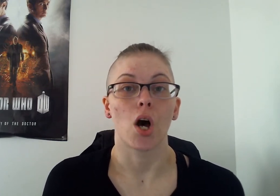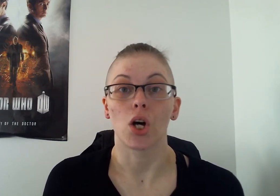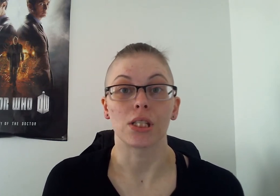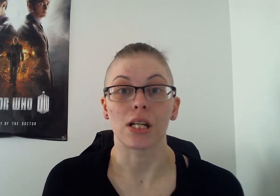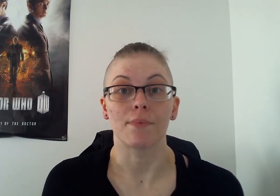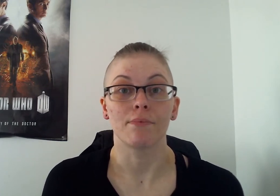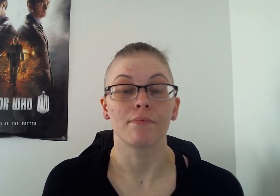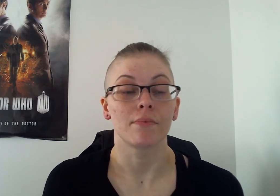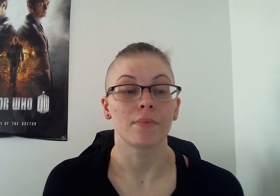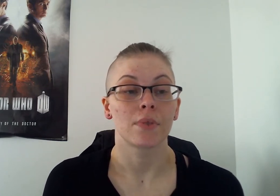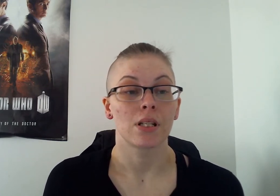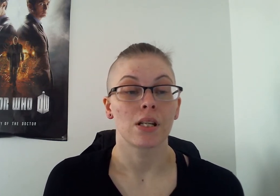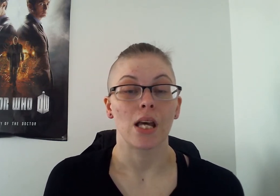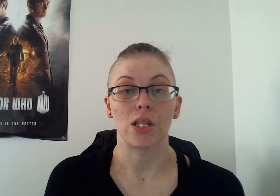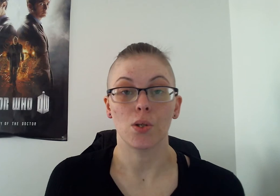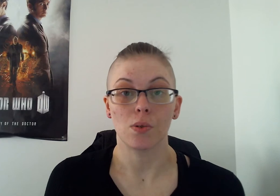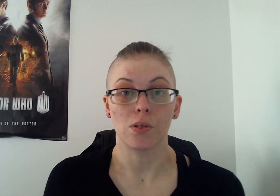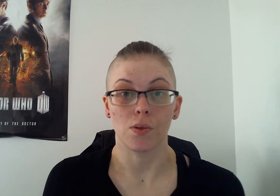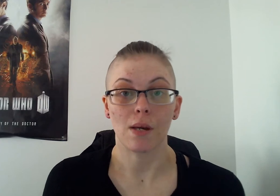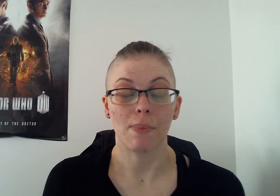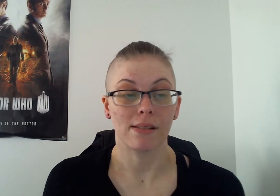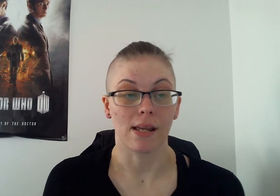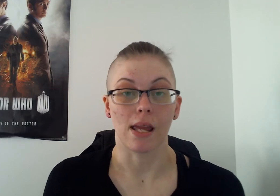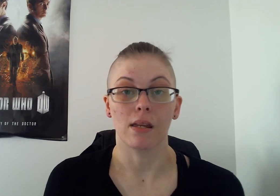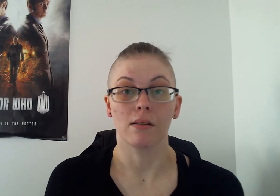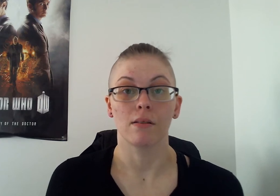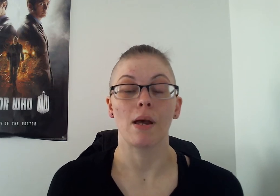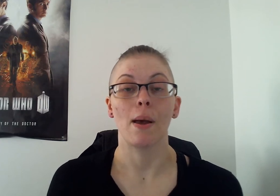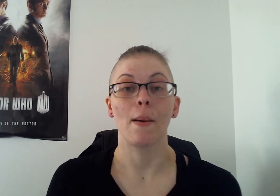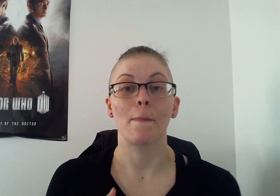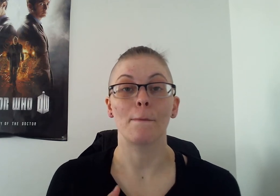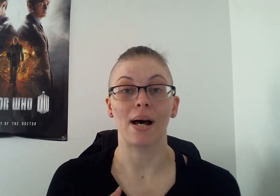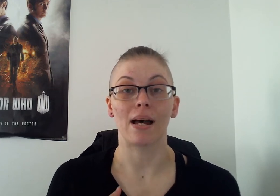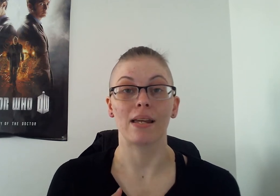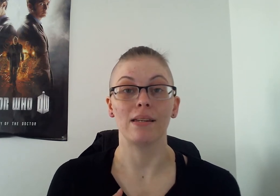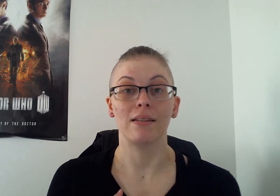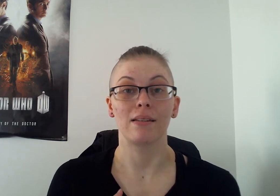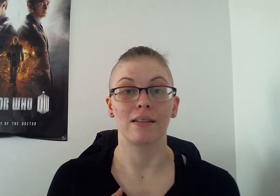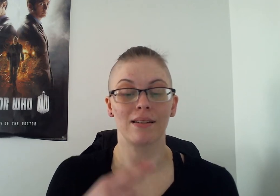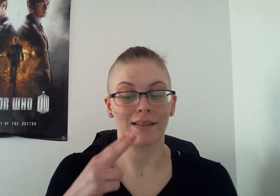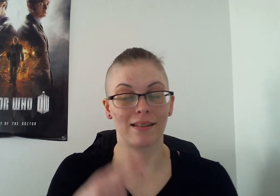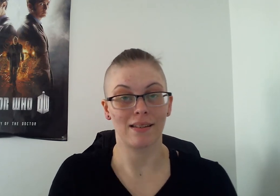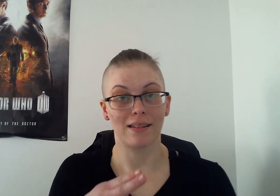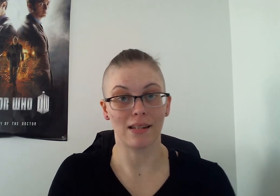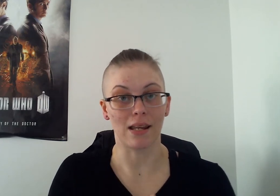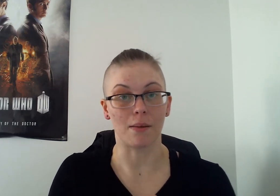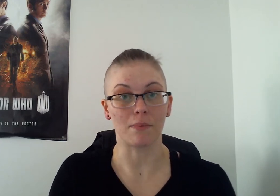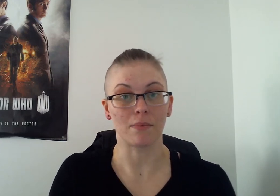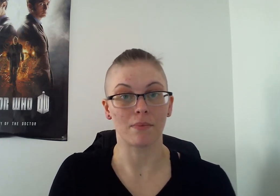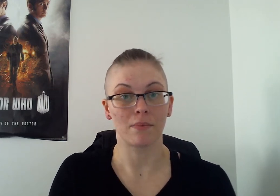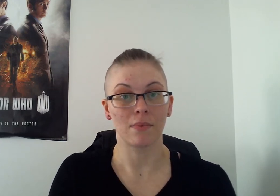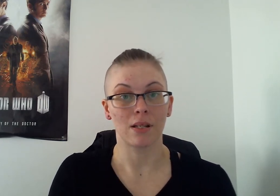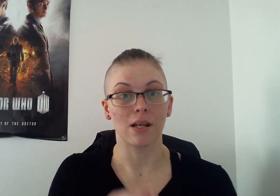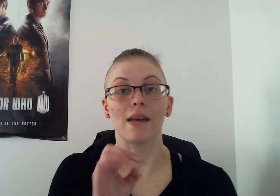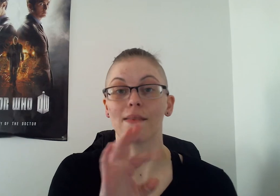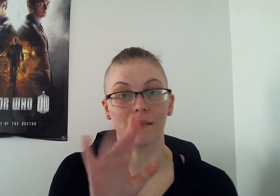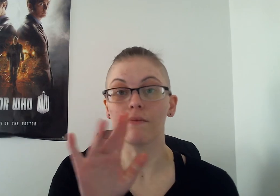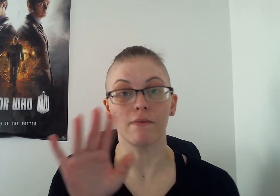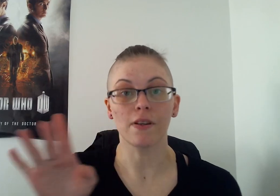the time. And you do that by saying, my name, and then